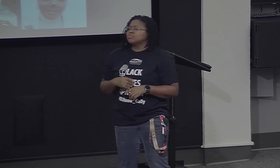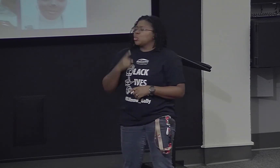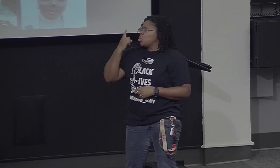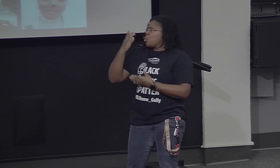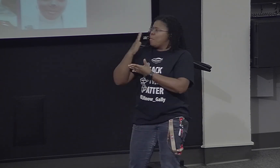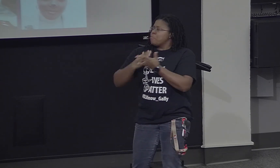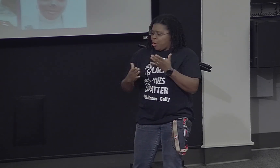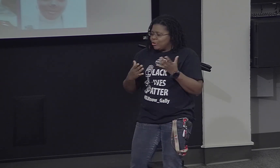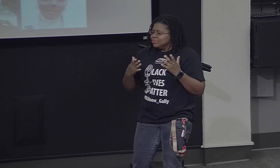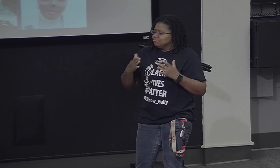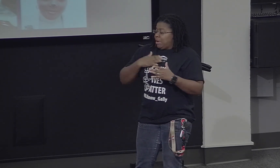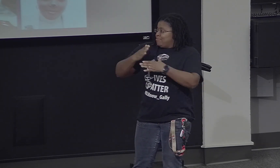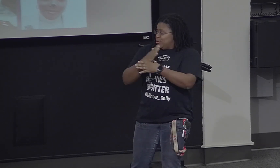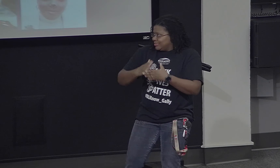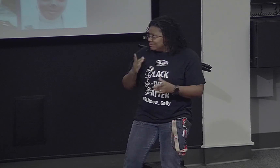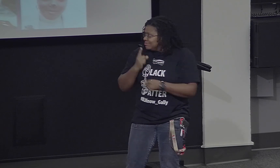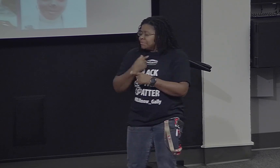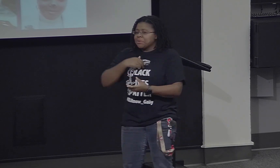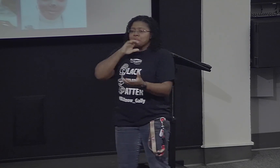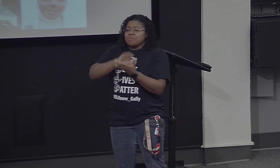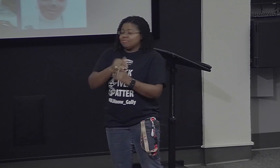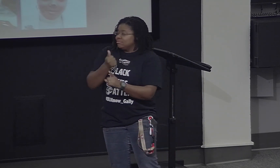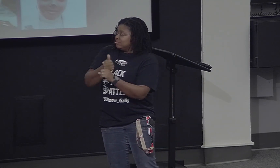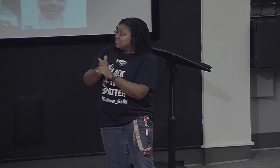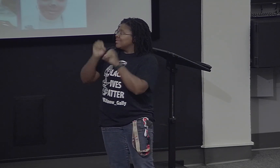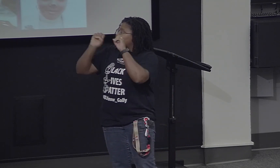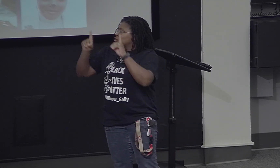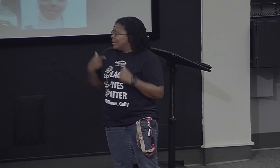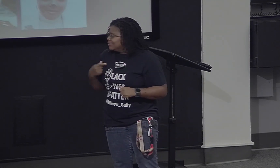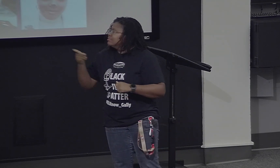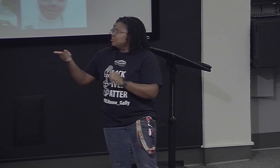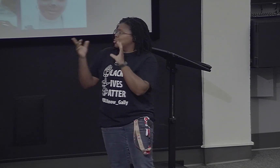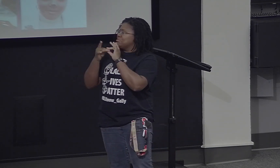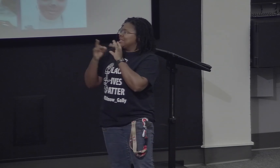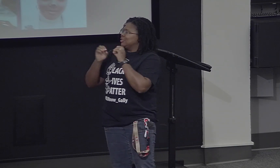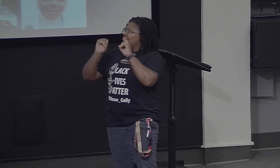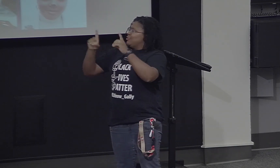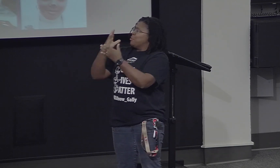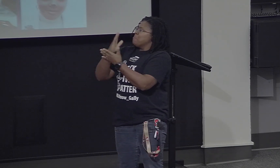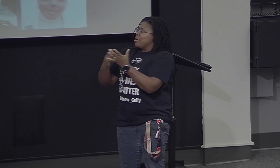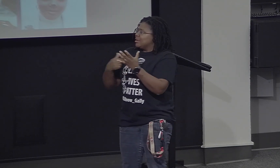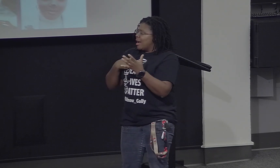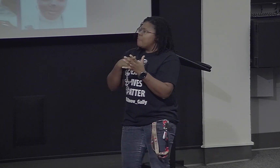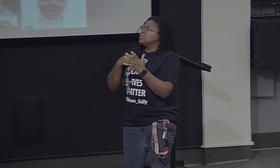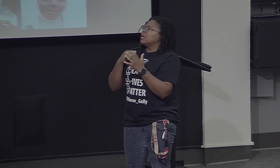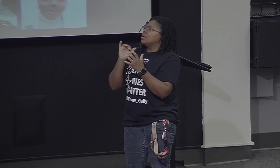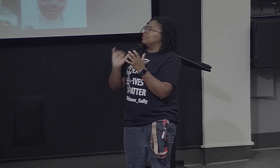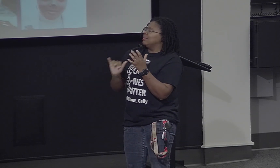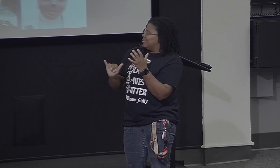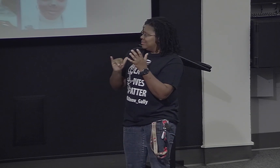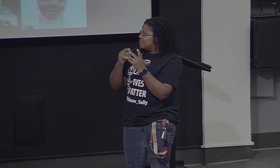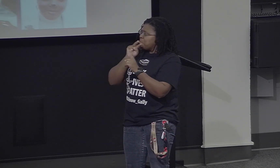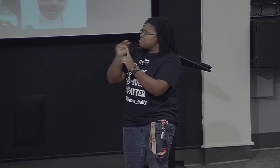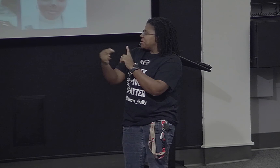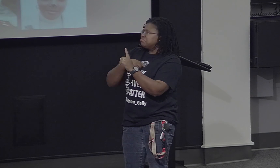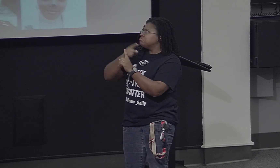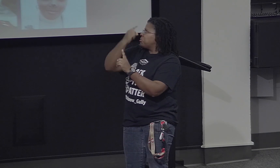Now, over my lifetime, I've been involved in several different things. Now, my wife is an educator, and you mentioned